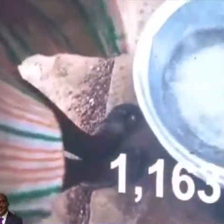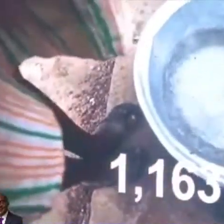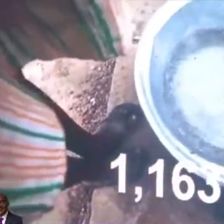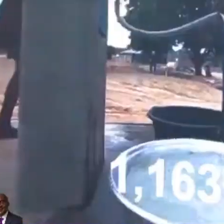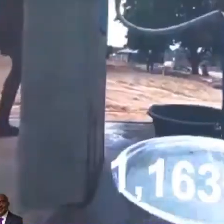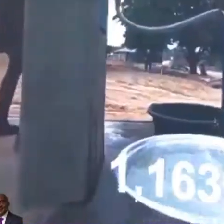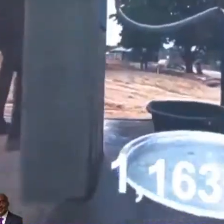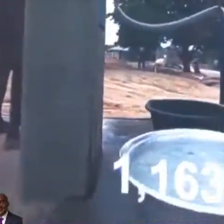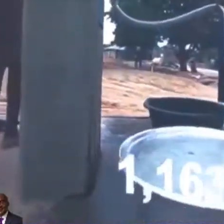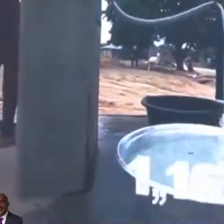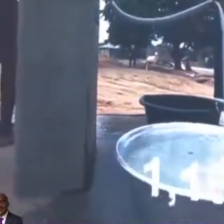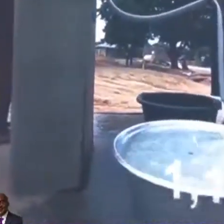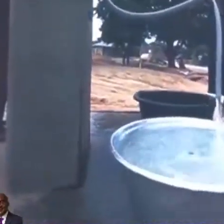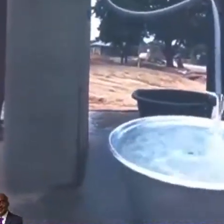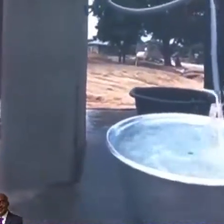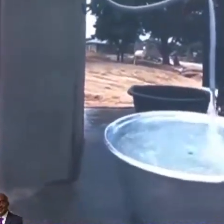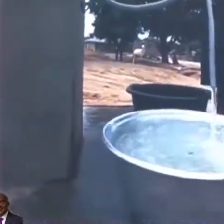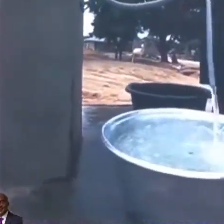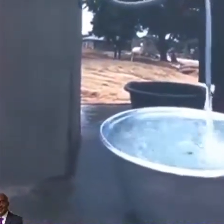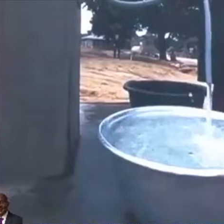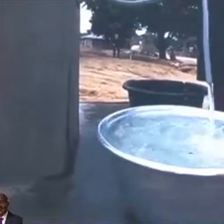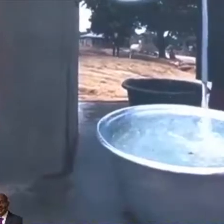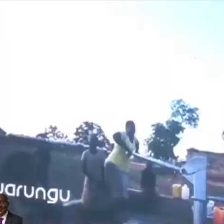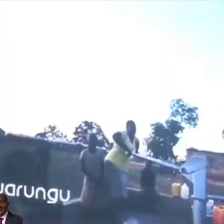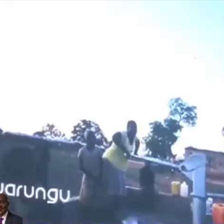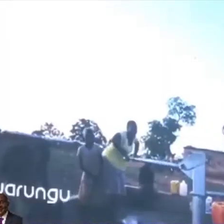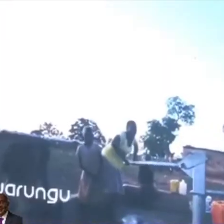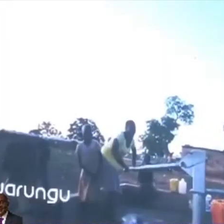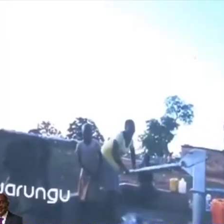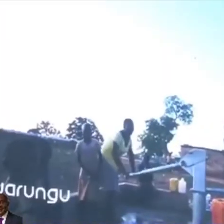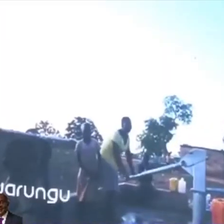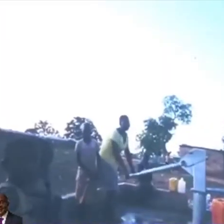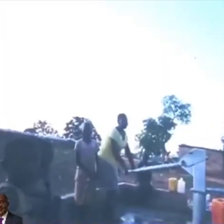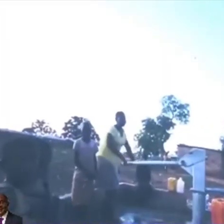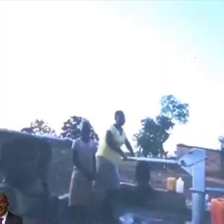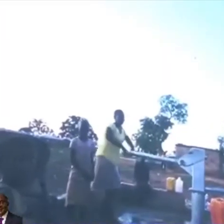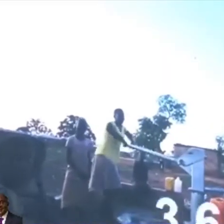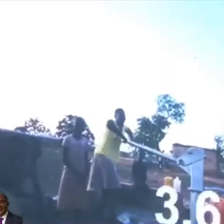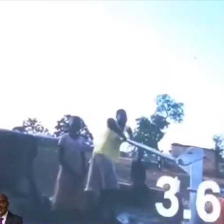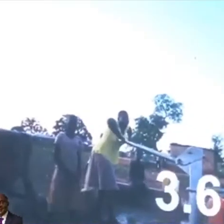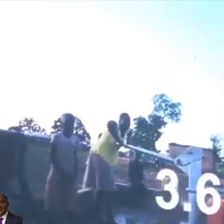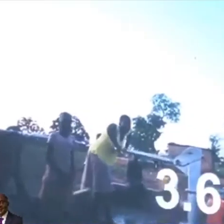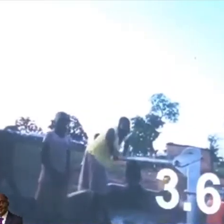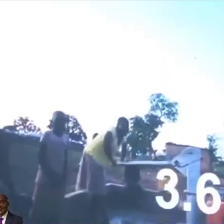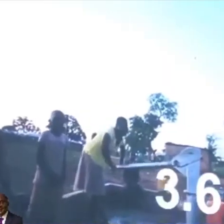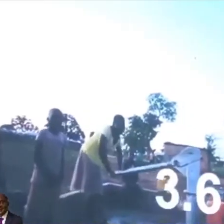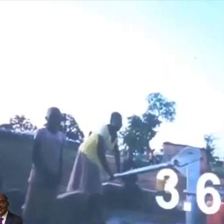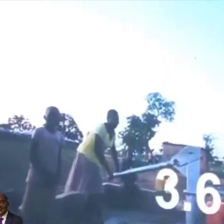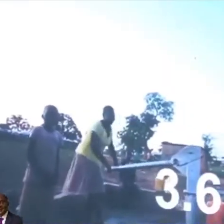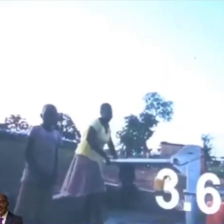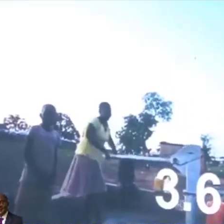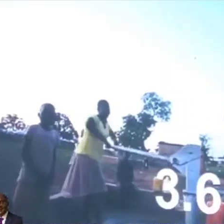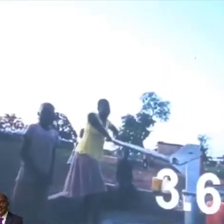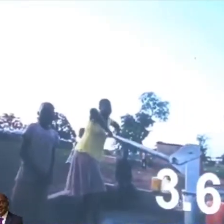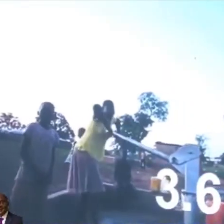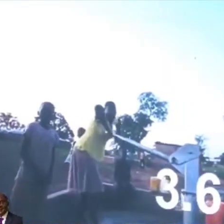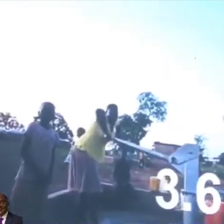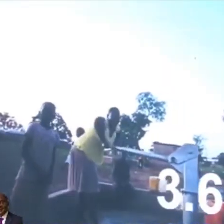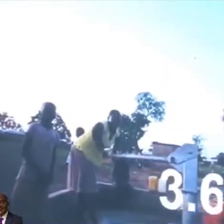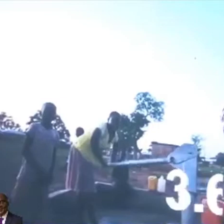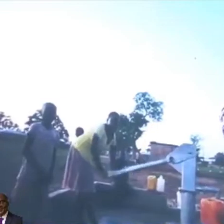1,163 pipeline extensions, supplying clean potable water to over 3.6 million additional people